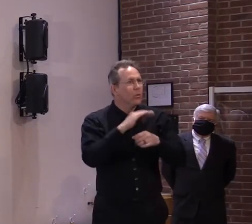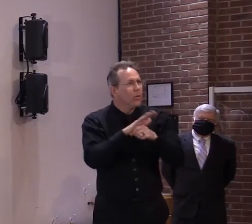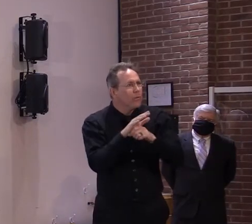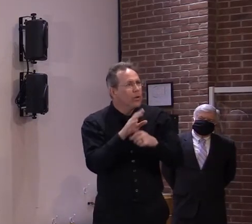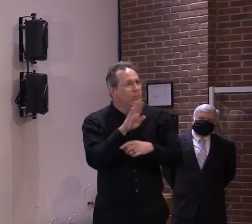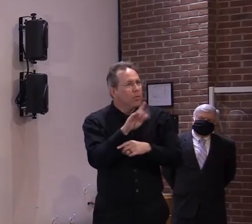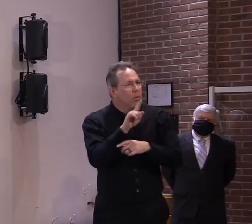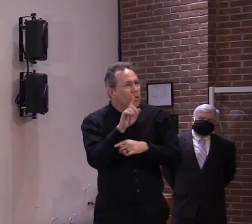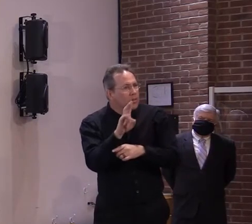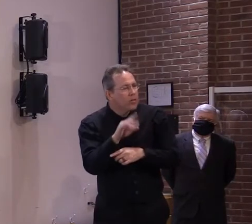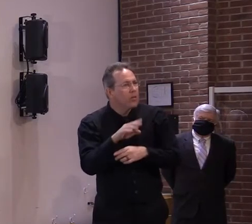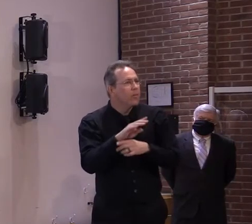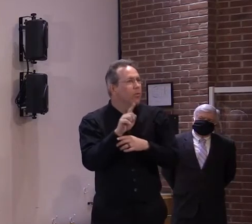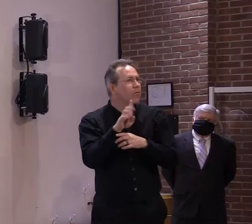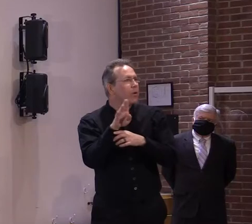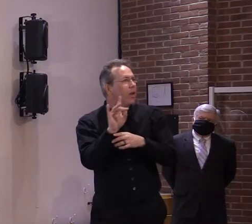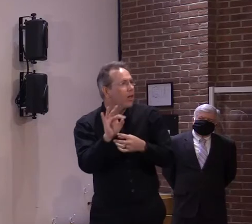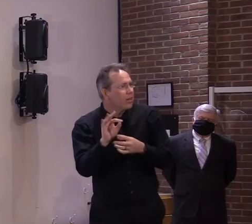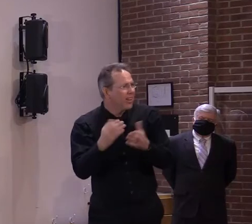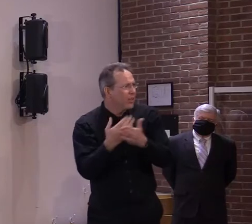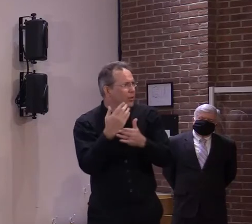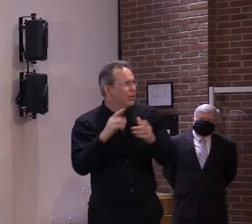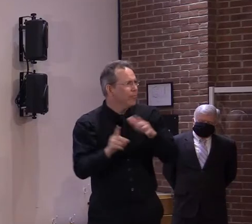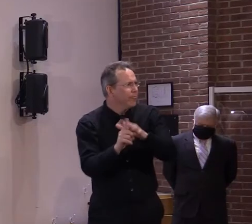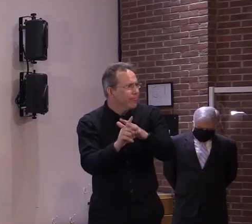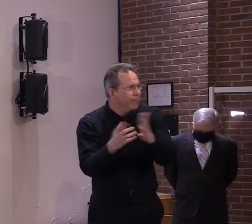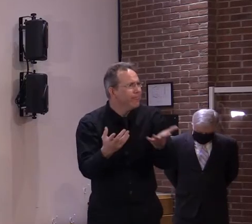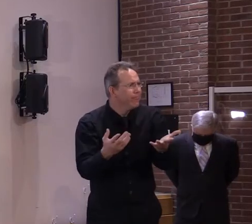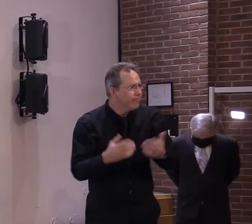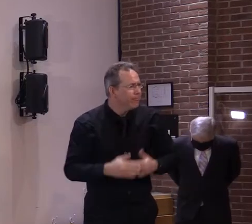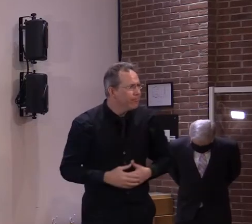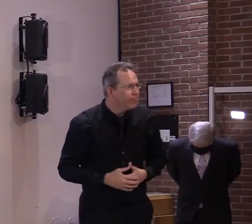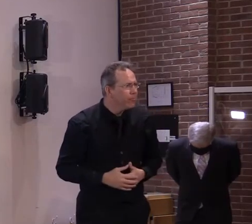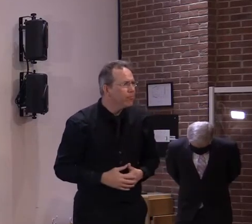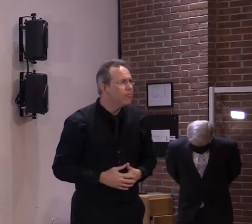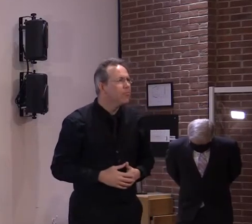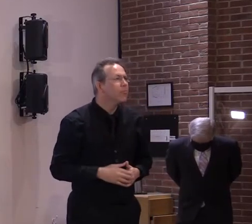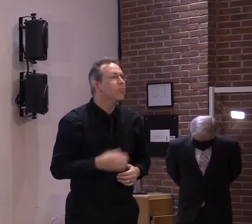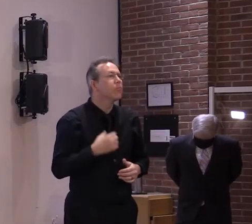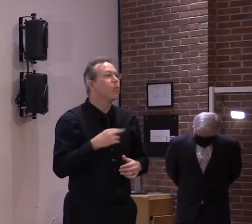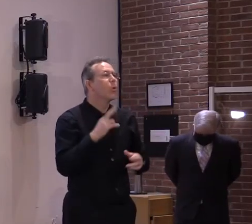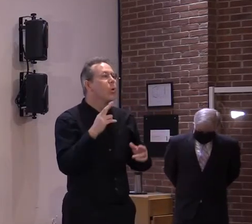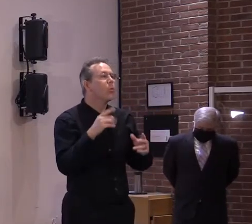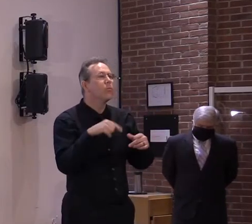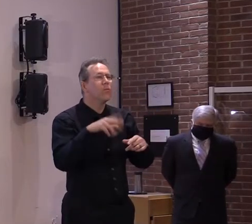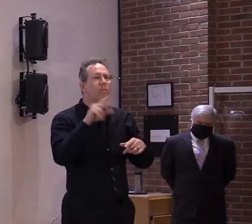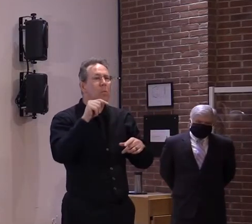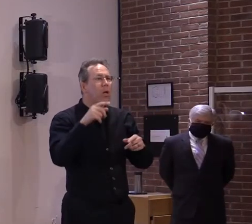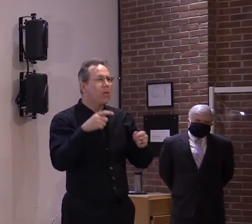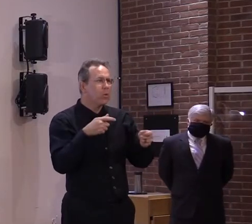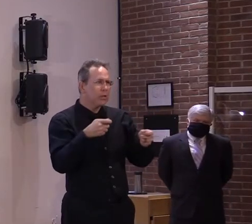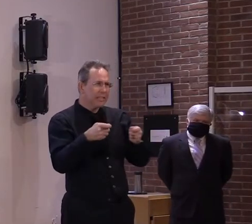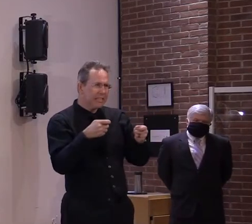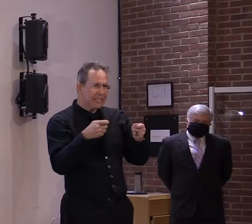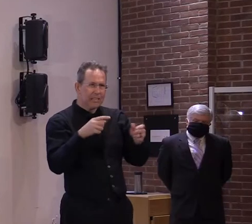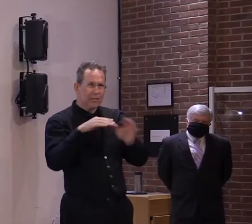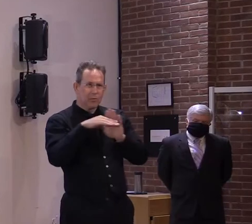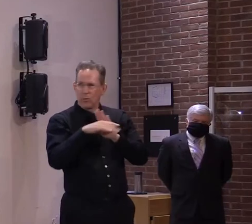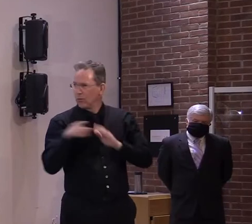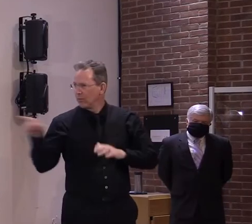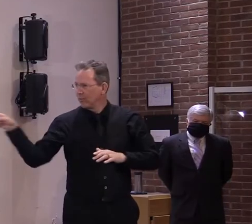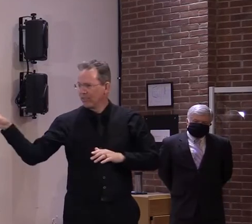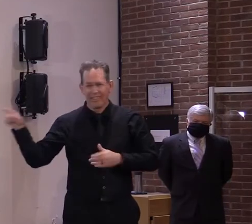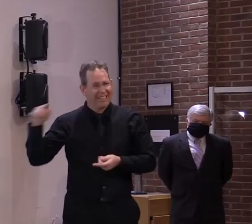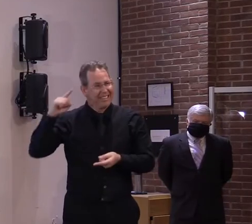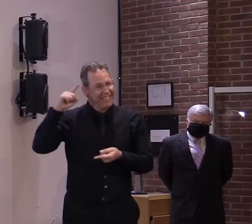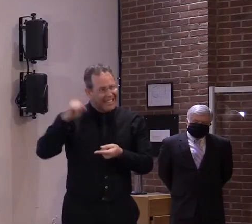Vermont we can continue to follow a lower, flatter line as well and get to a decreasing